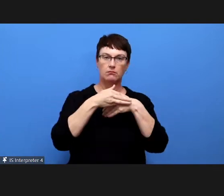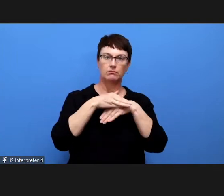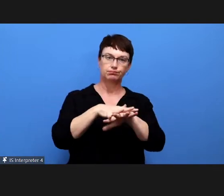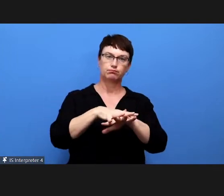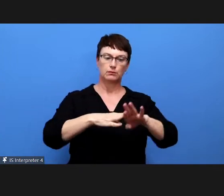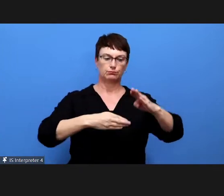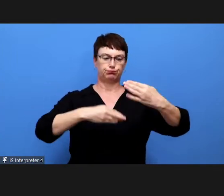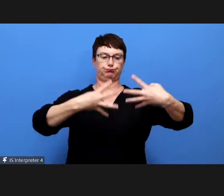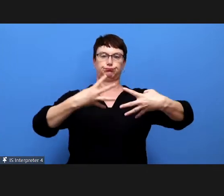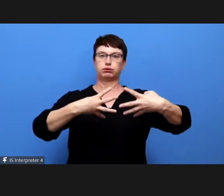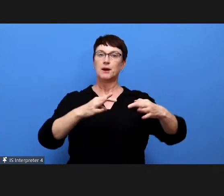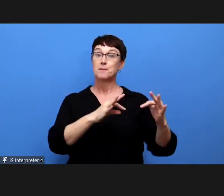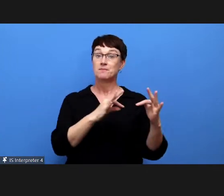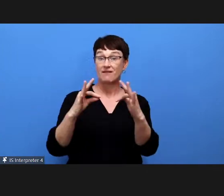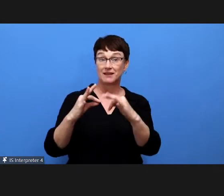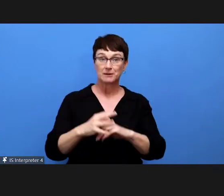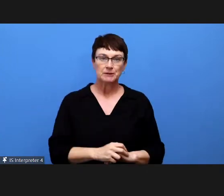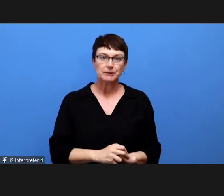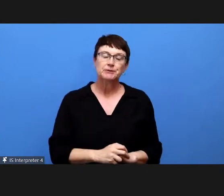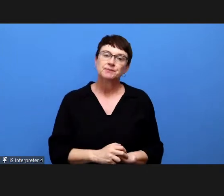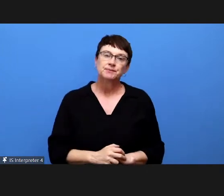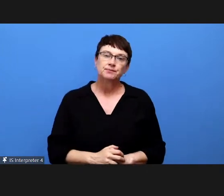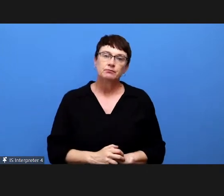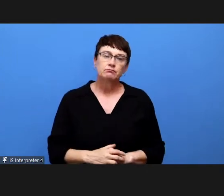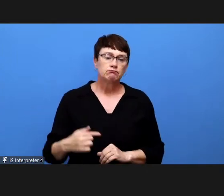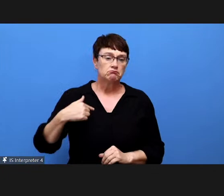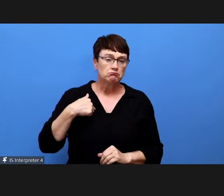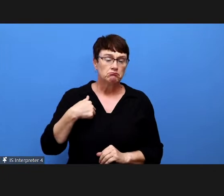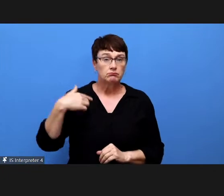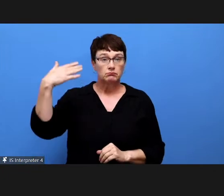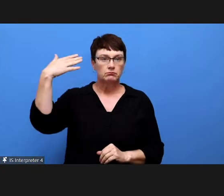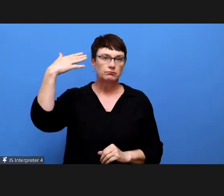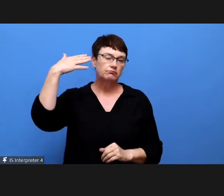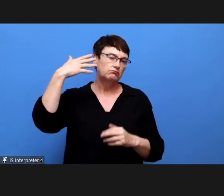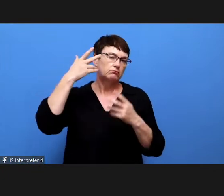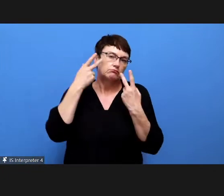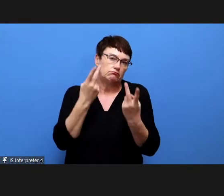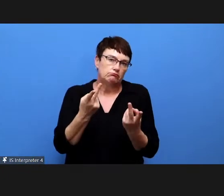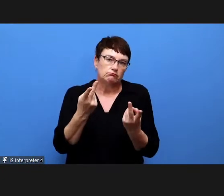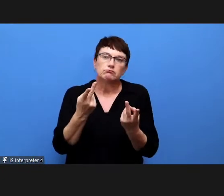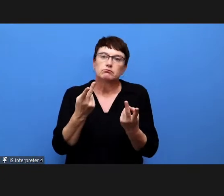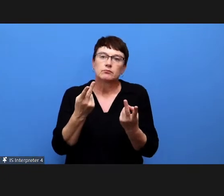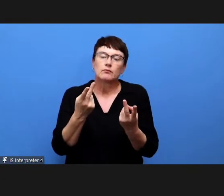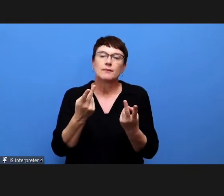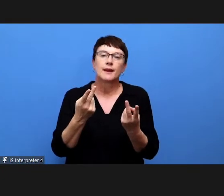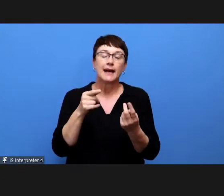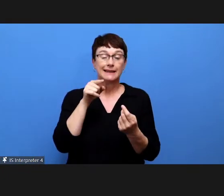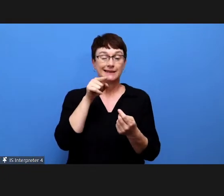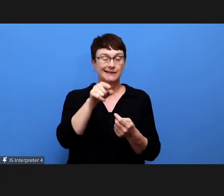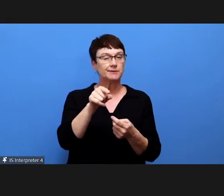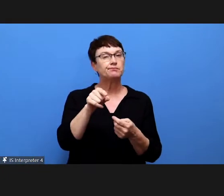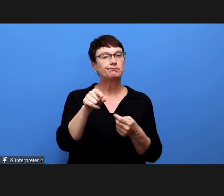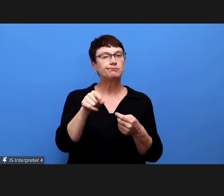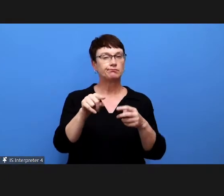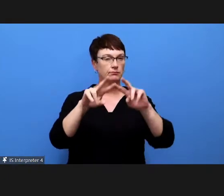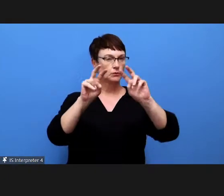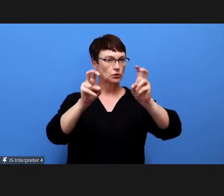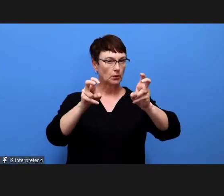aspect, we think that data culture or data literacy applies also to or can be extended